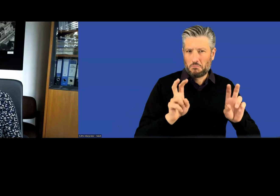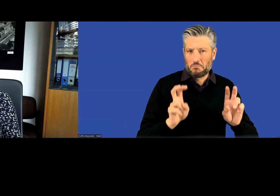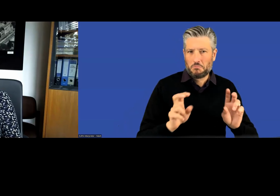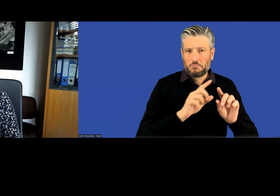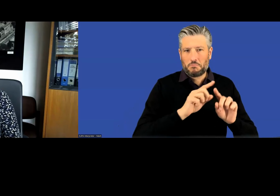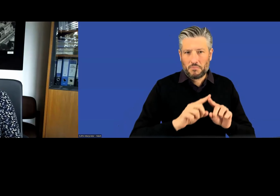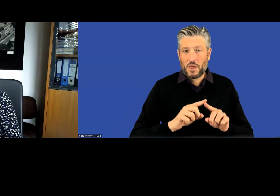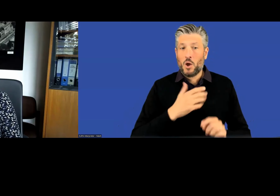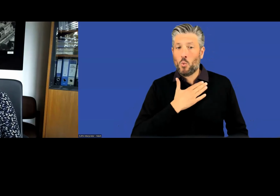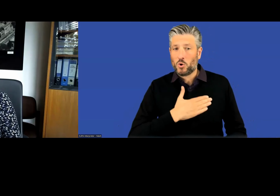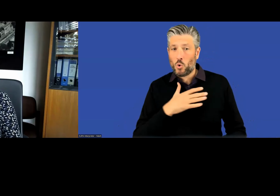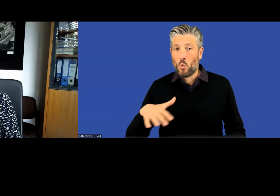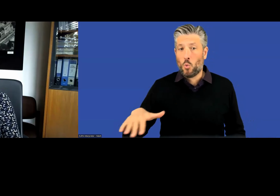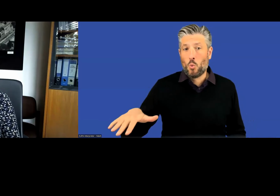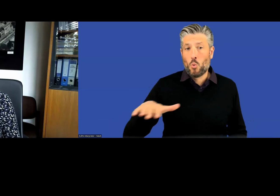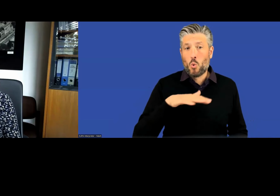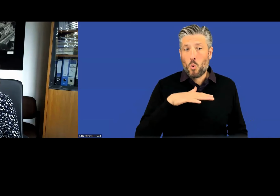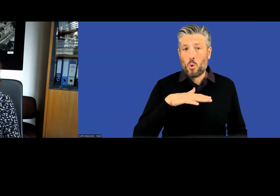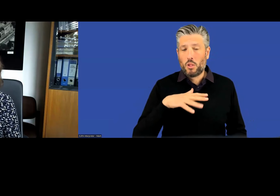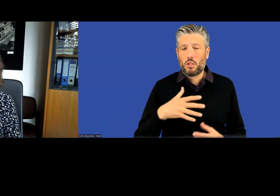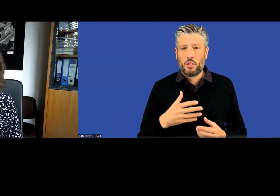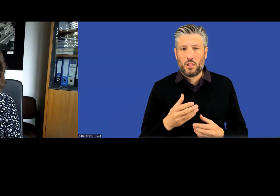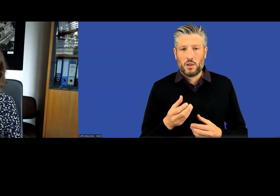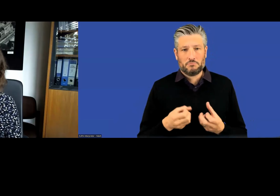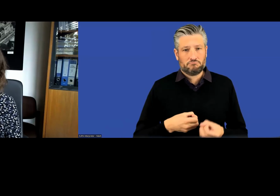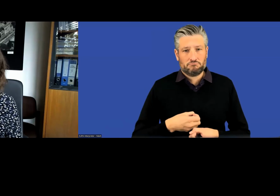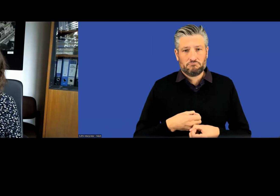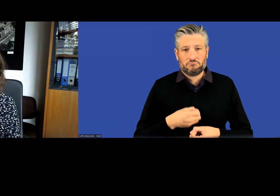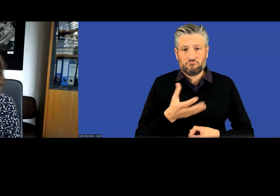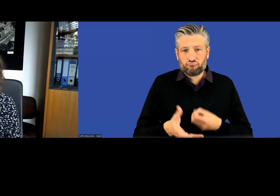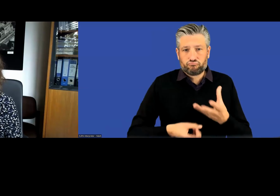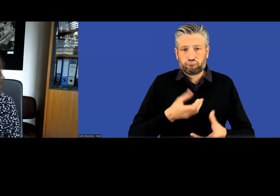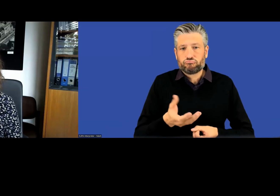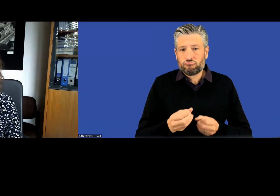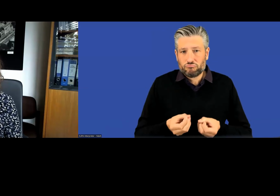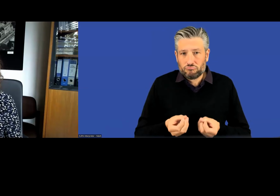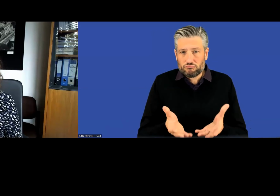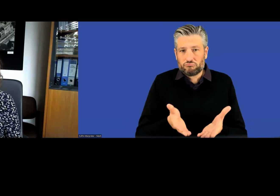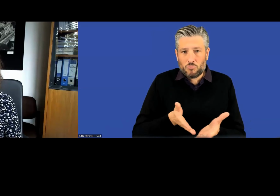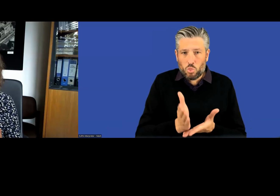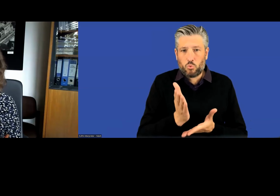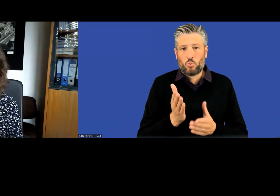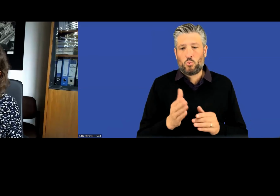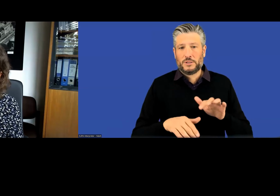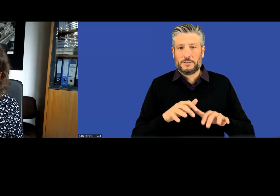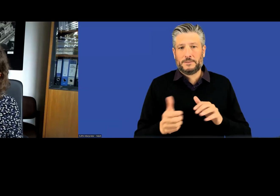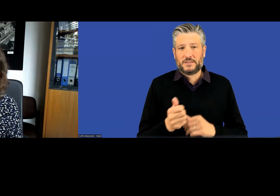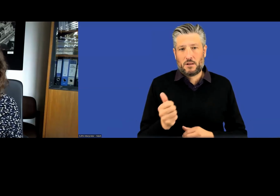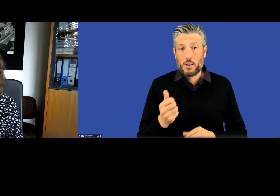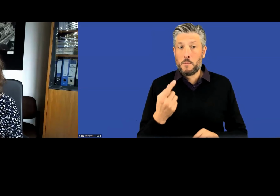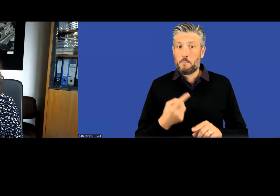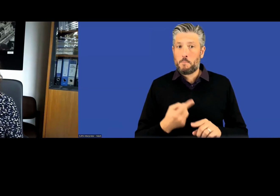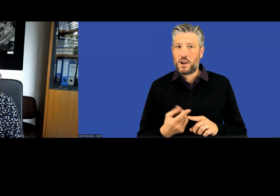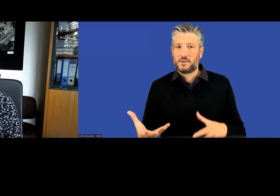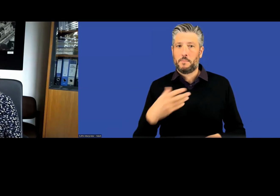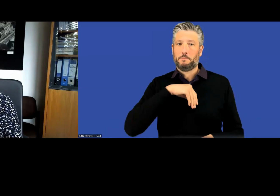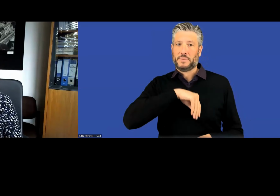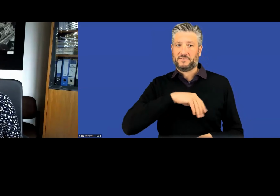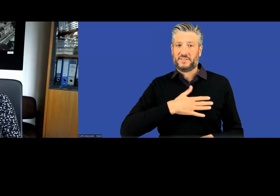and benefit from the digital economy and also the digital society. And to a greater or